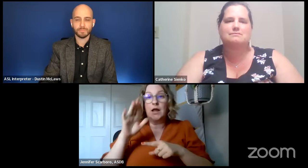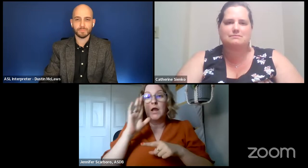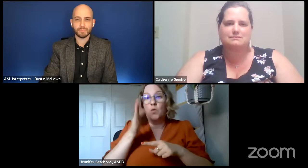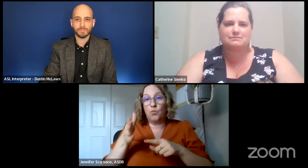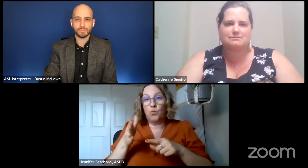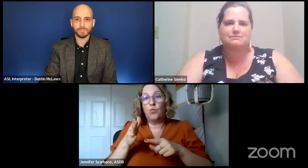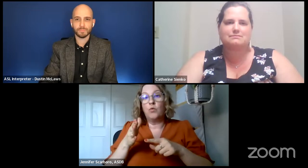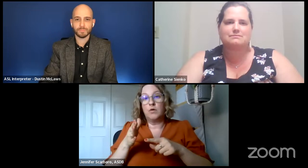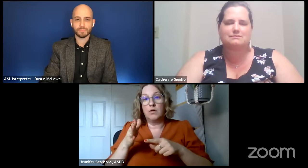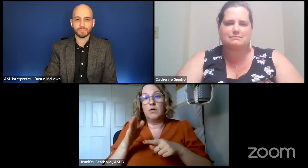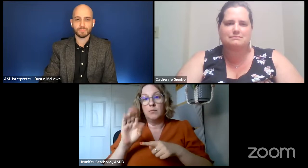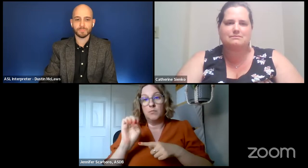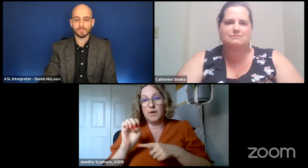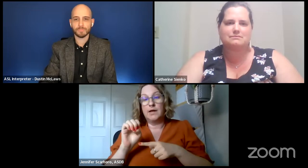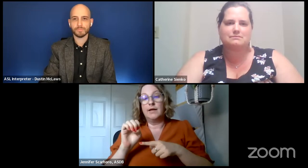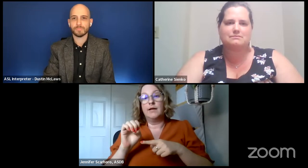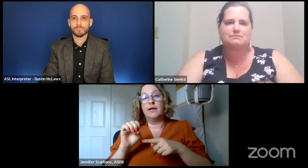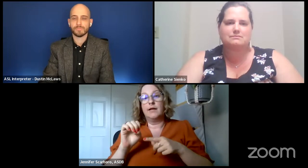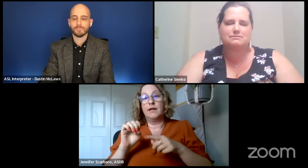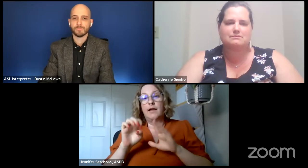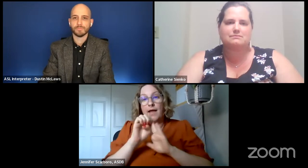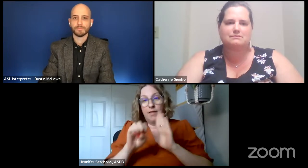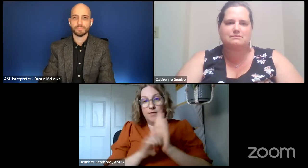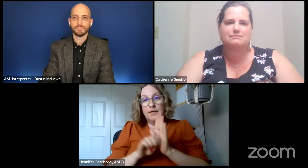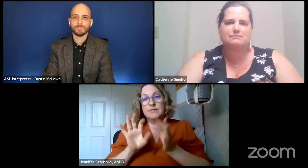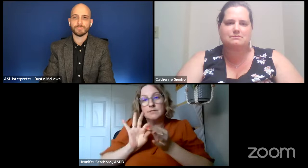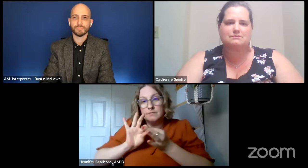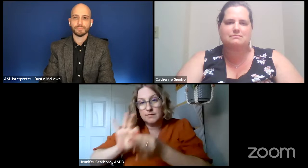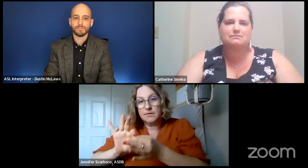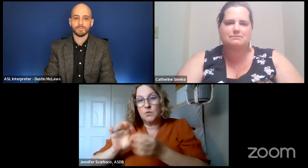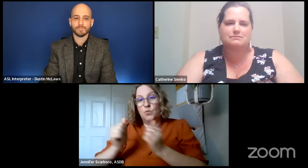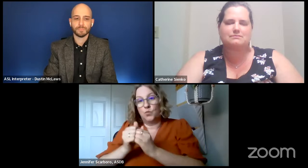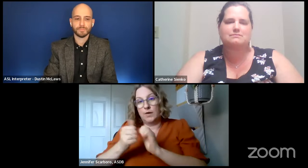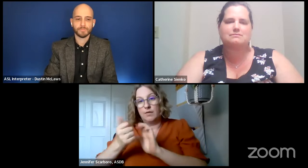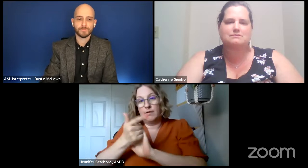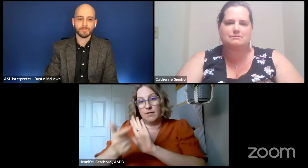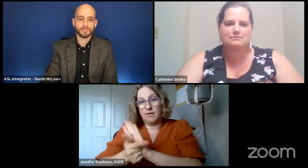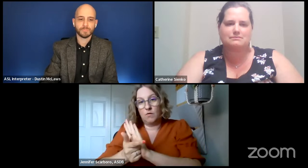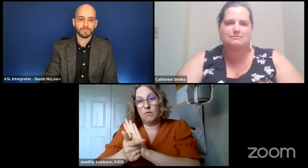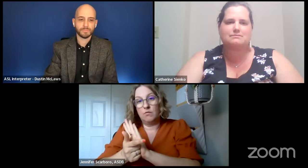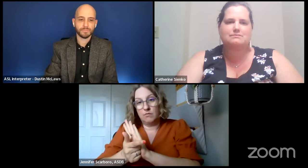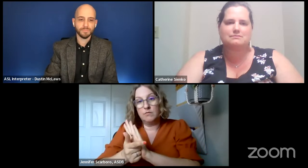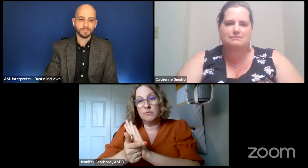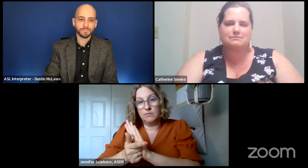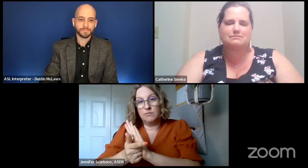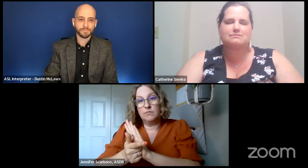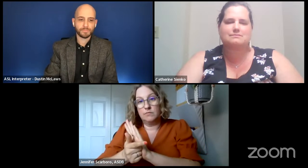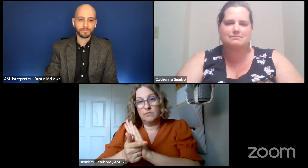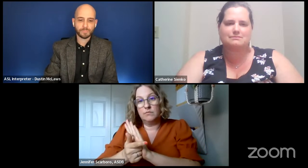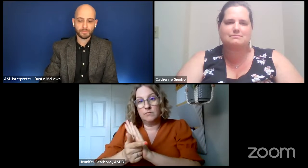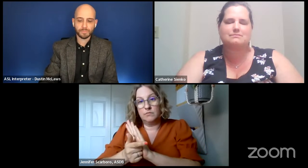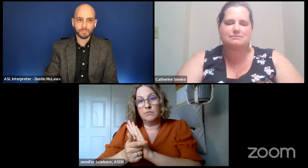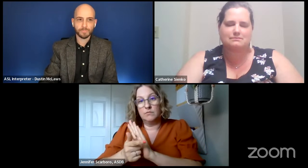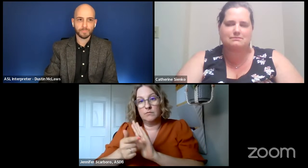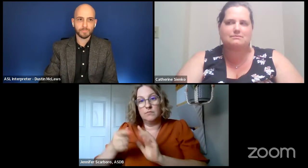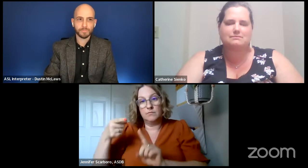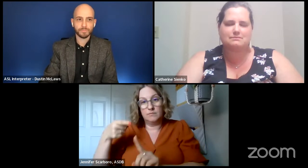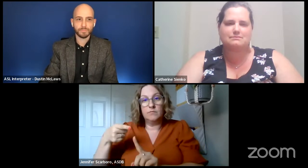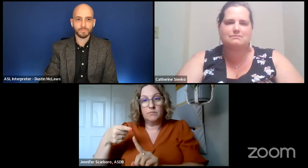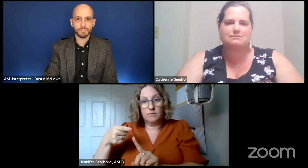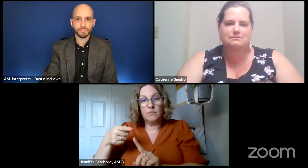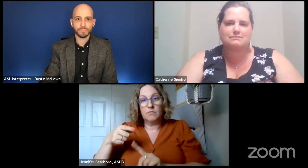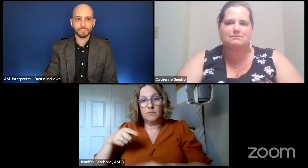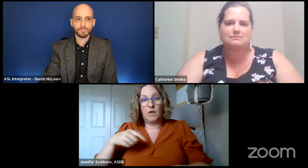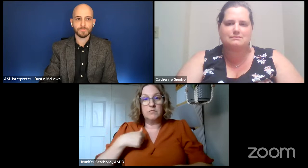if we asked for additional training, I would like that to be ethics-based in the legal setting,